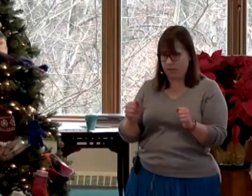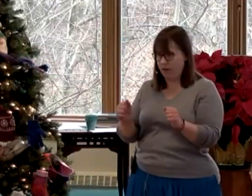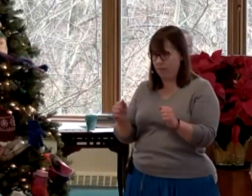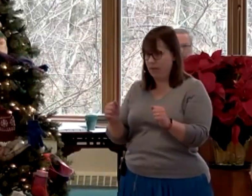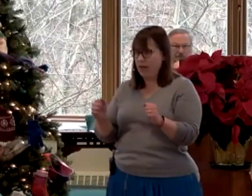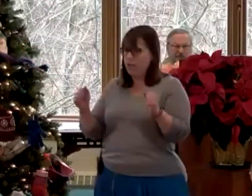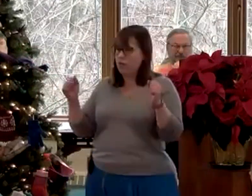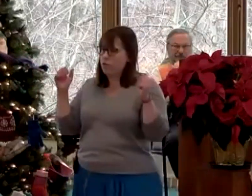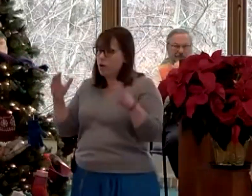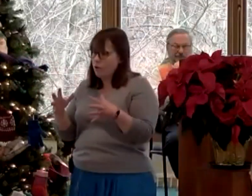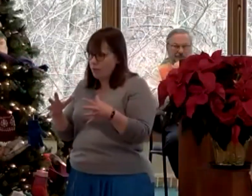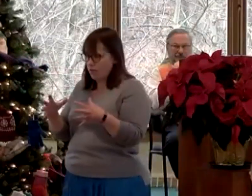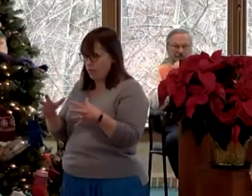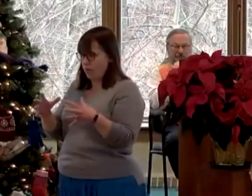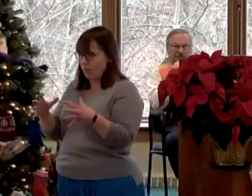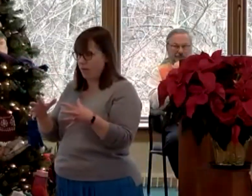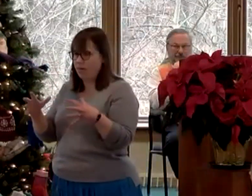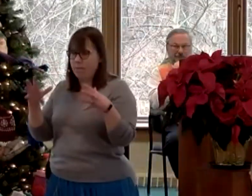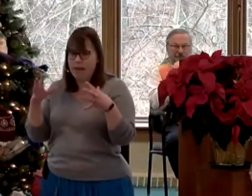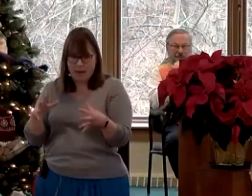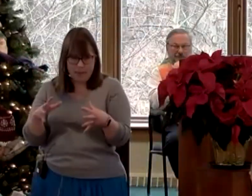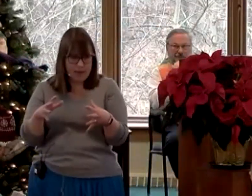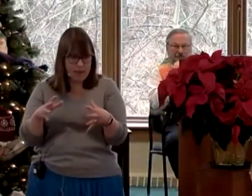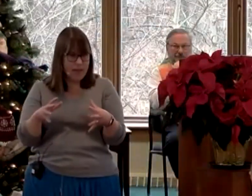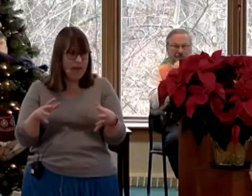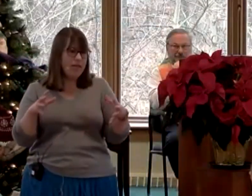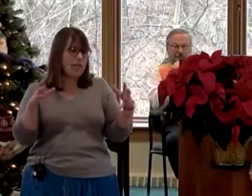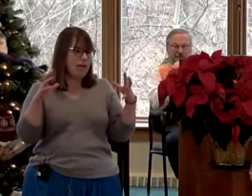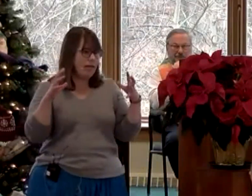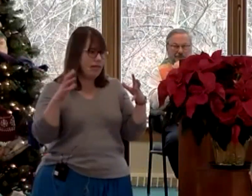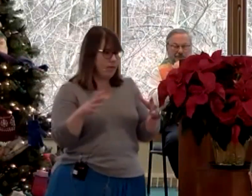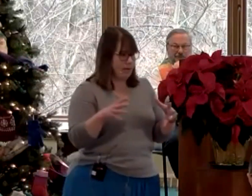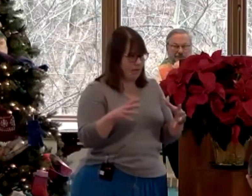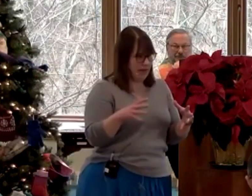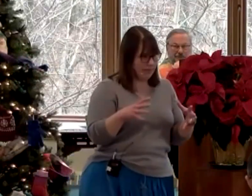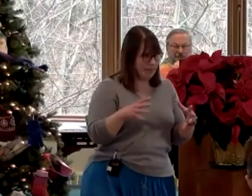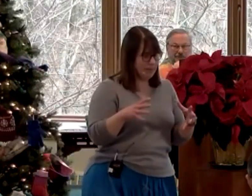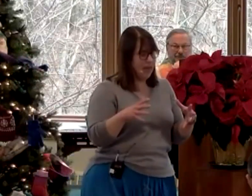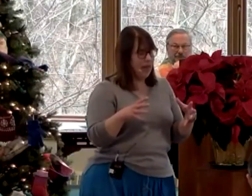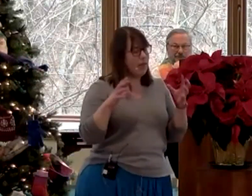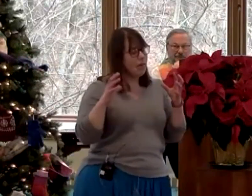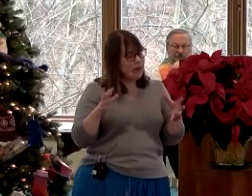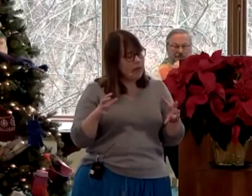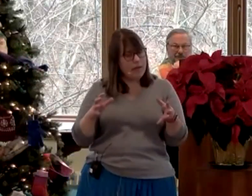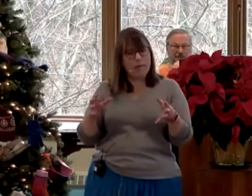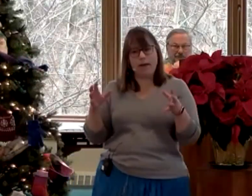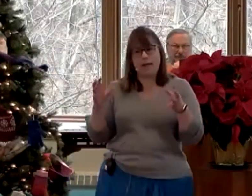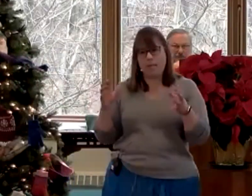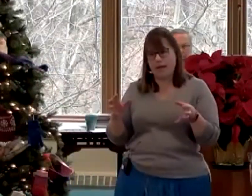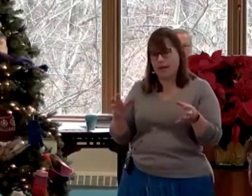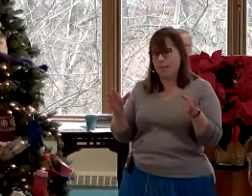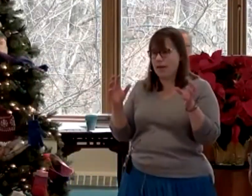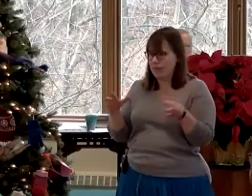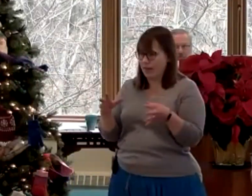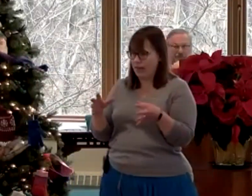religious freedom. So a small group of Jewish people called the Maccabees decided that they were going to fight. And they were led by a